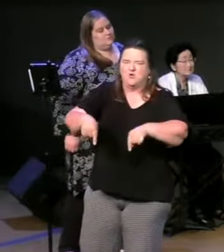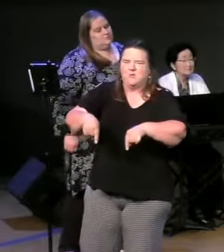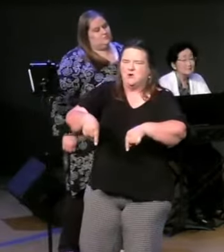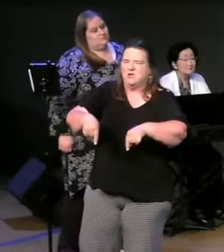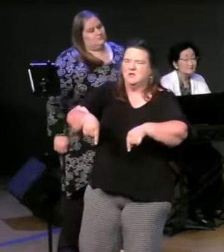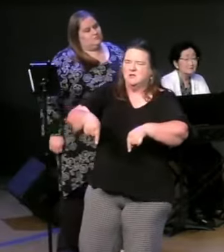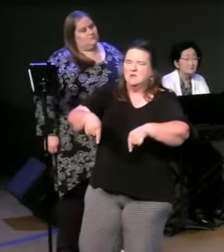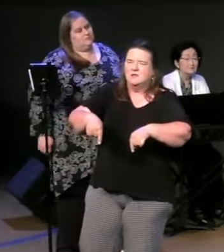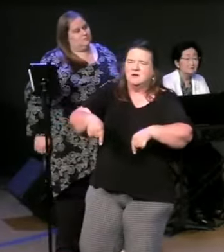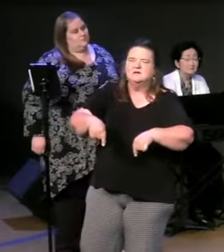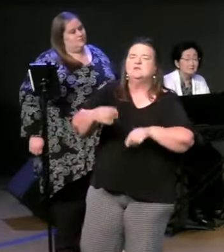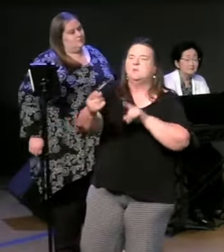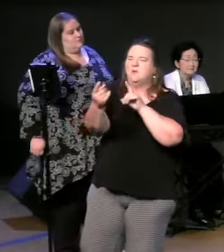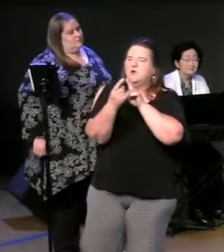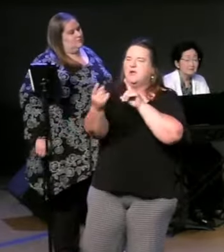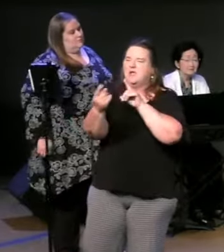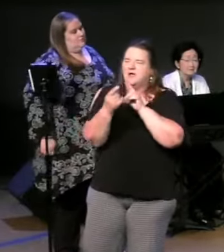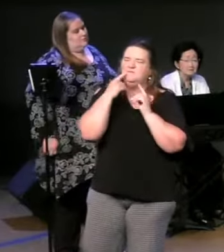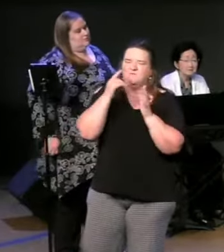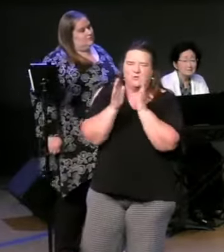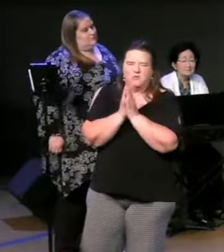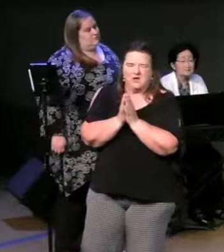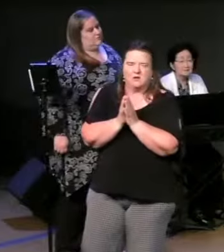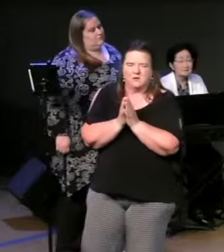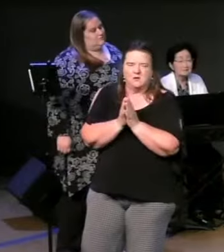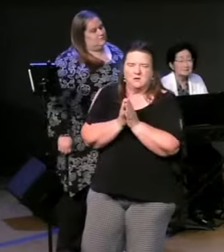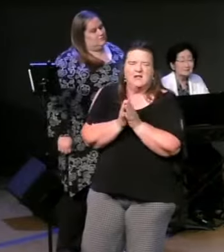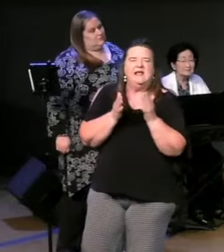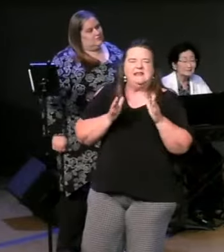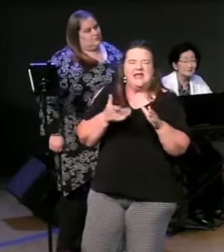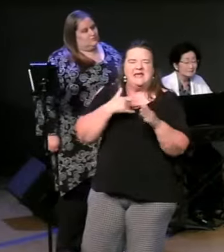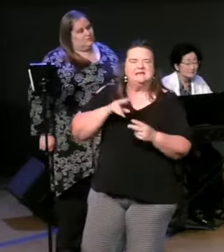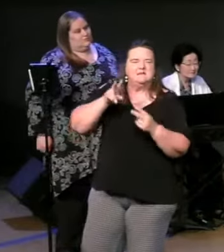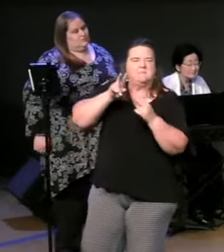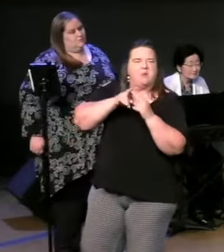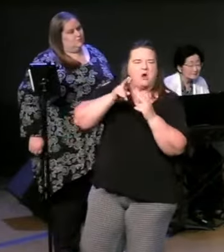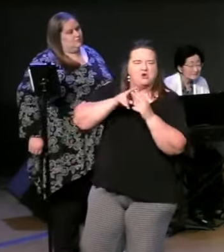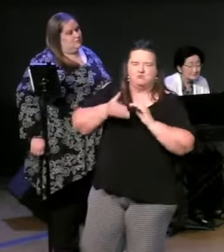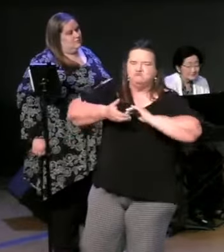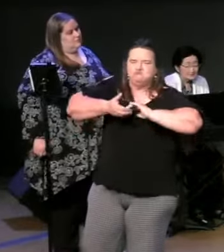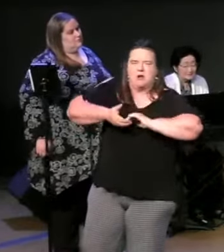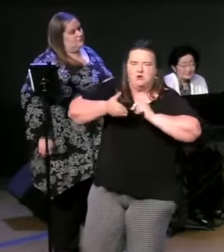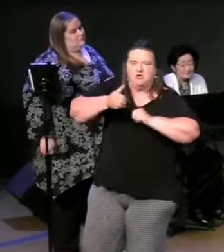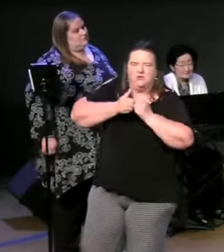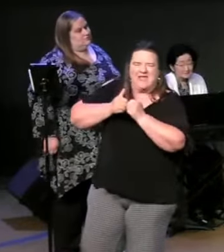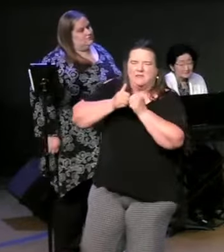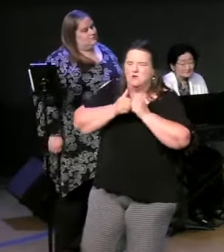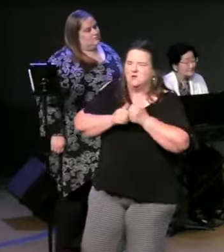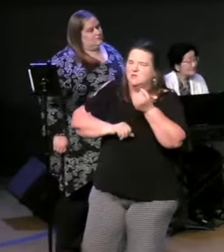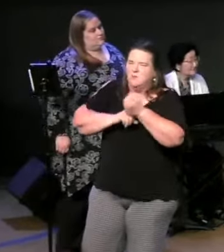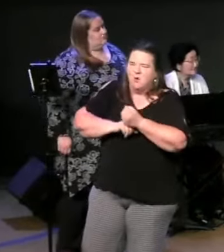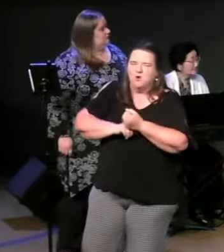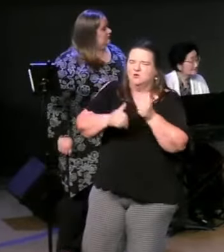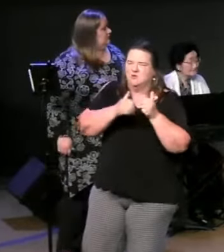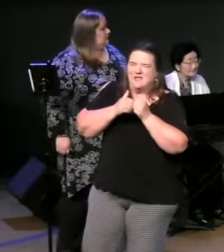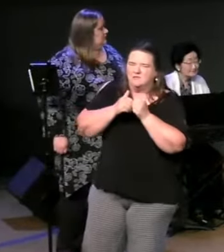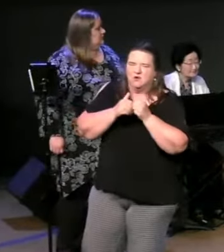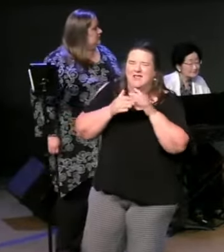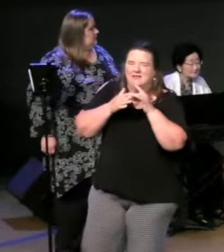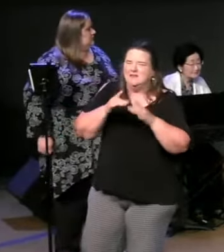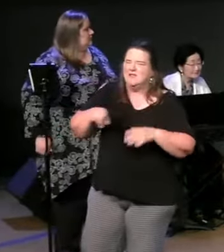you. Let us be with you and take on the struggles of life together, and let us lead you to